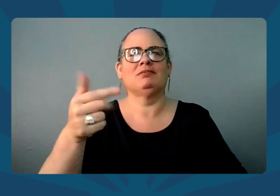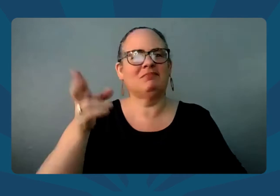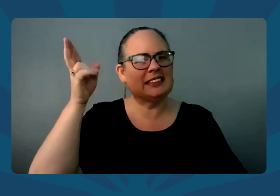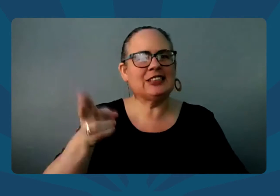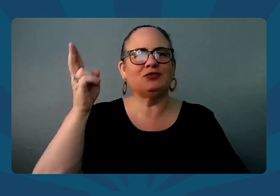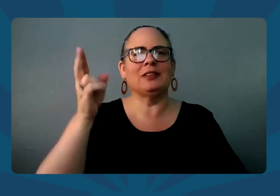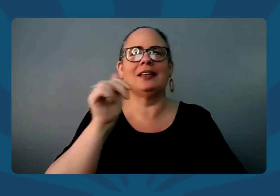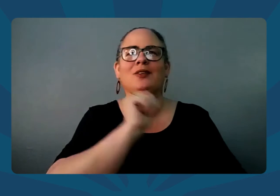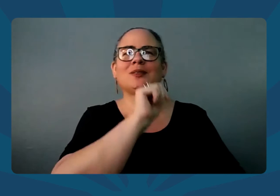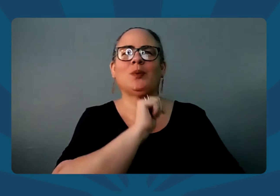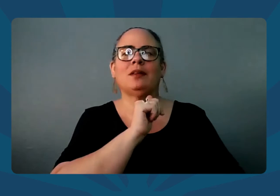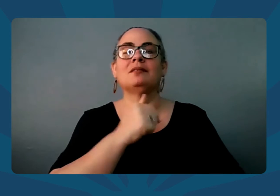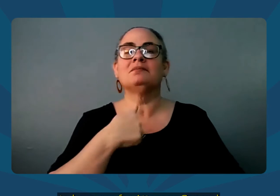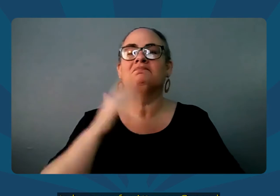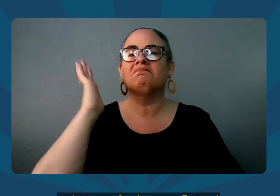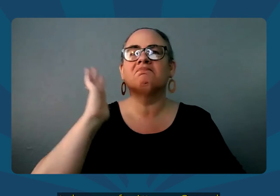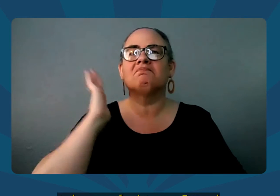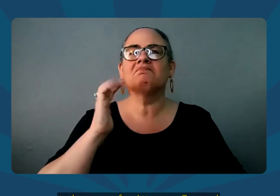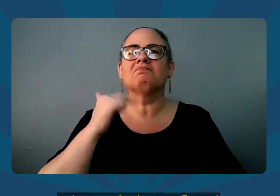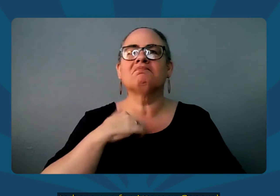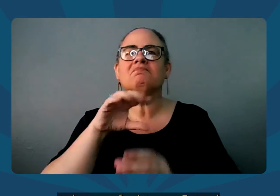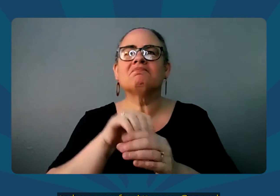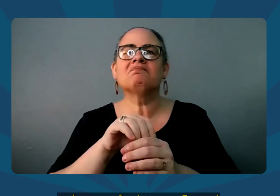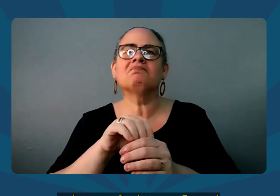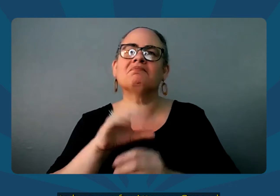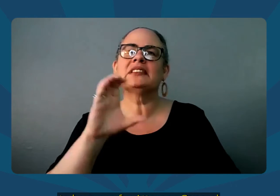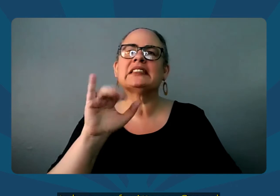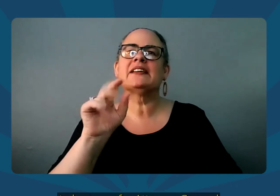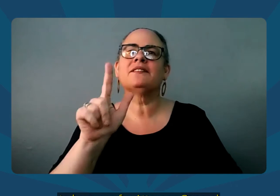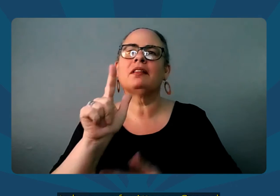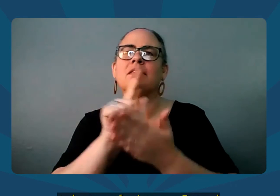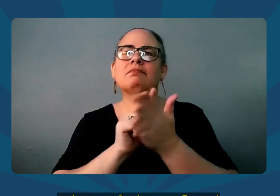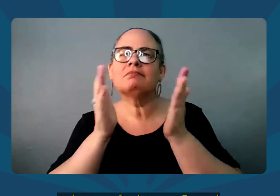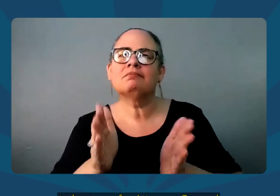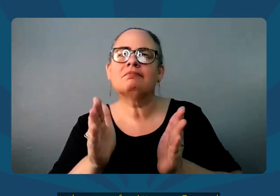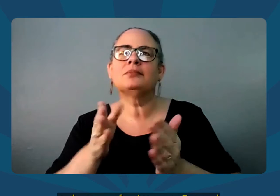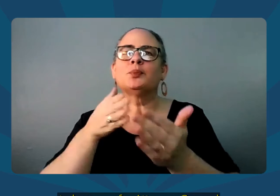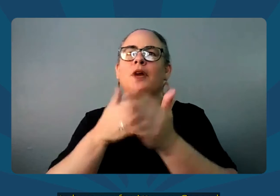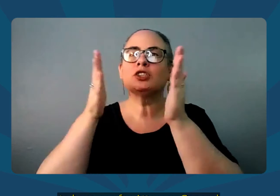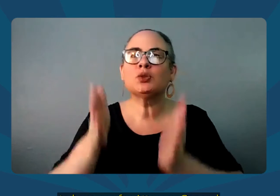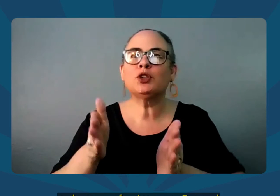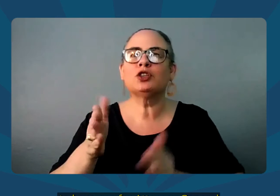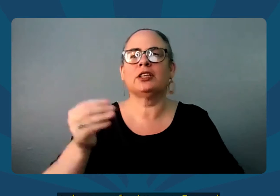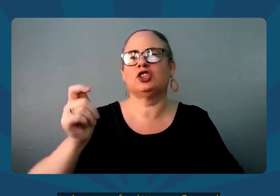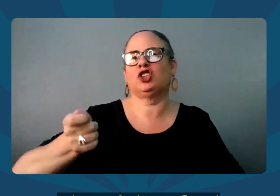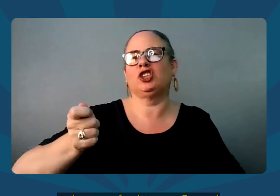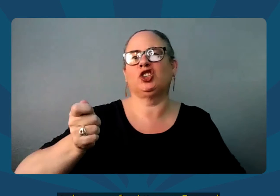Andy is the most experienced attorney to have run for Attorney General in the history of